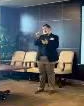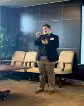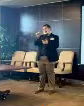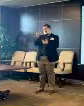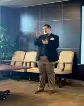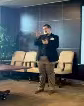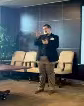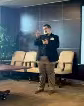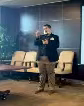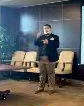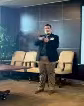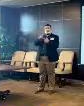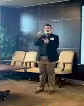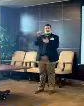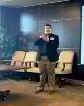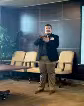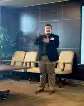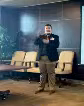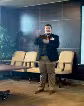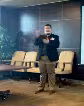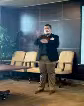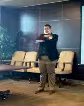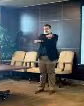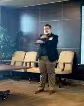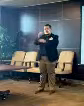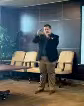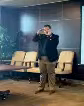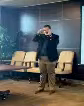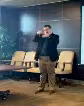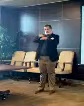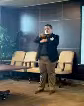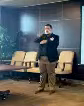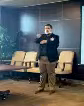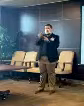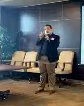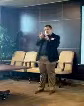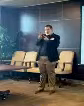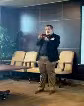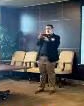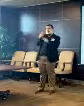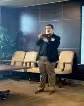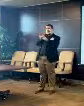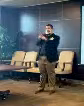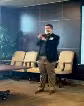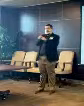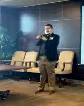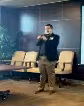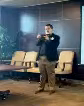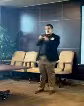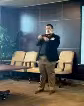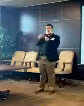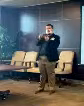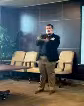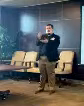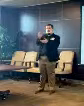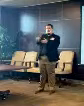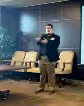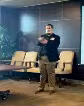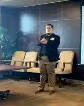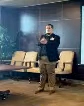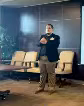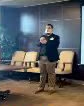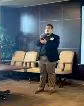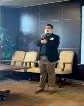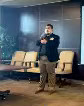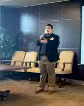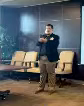patients now. So it continues to be something we're really focused on. We look for different outlets to provide this, and